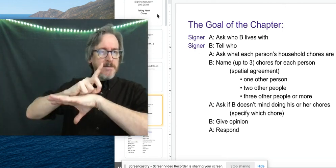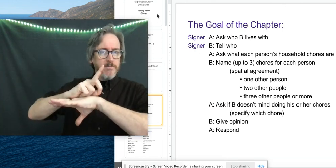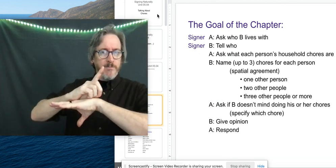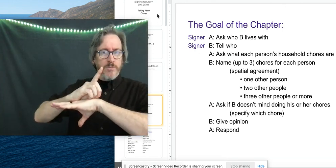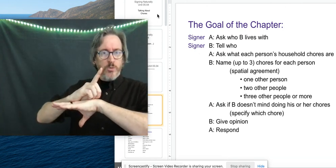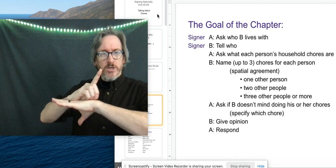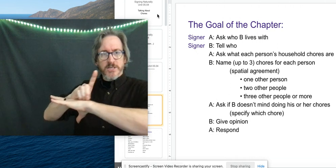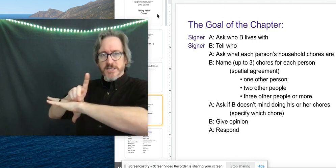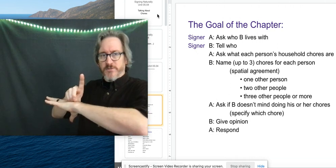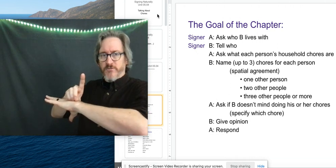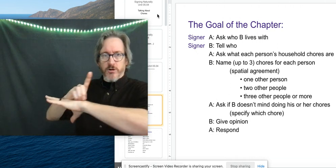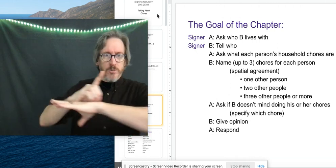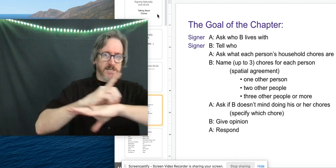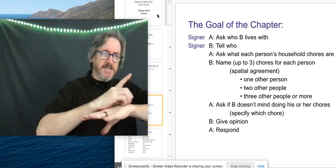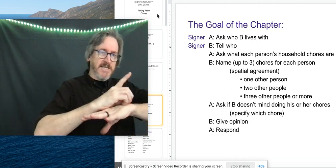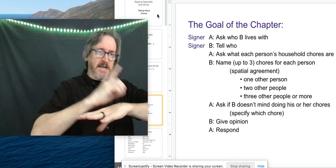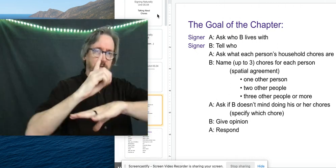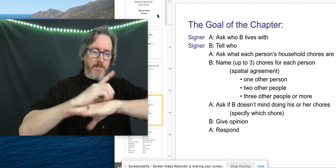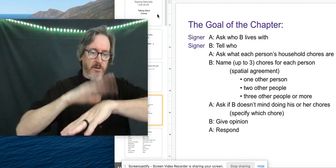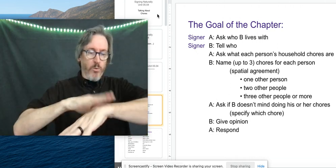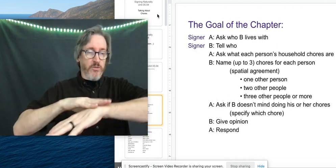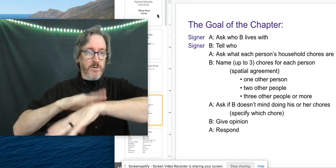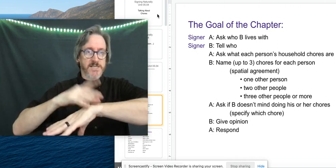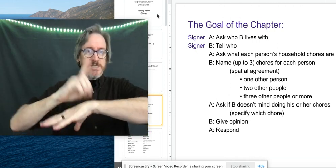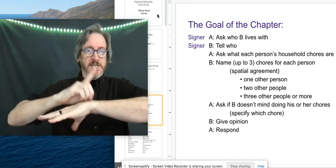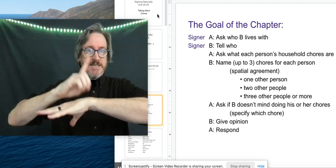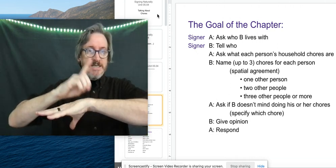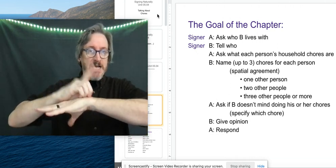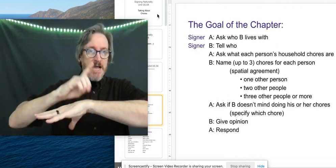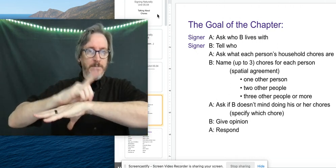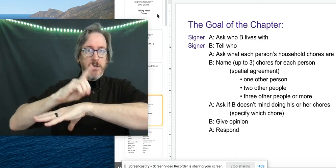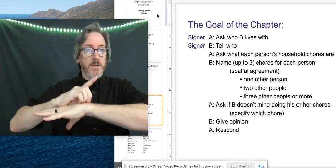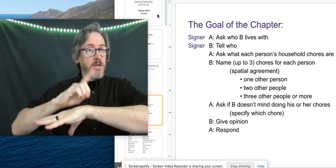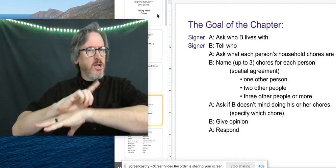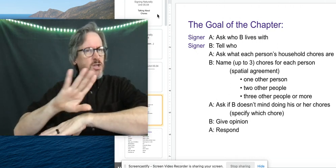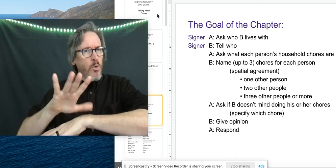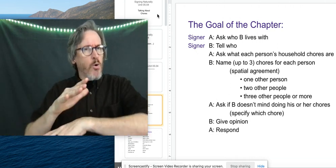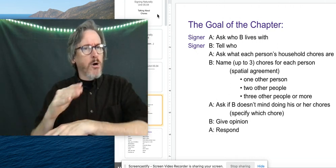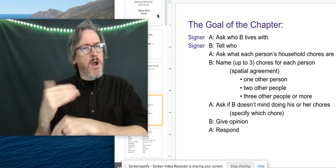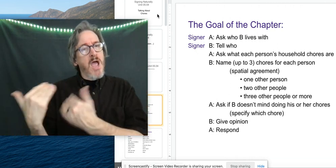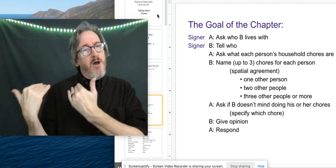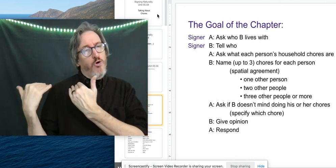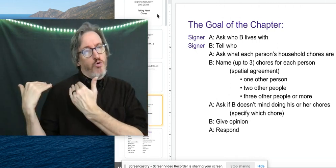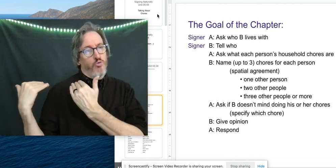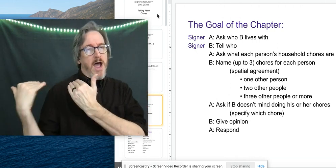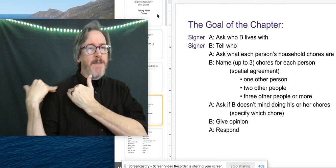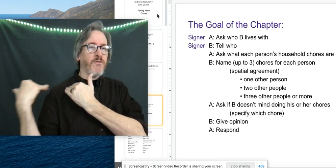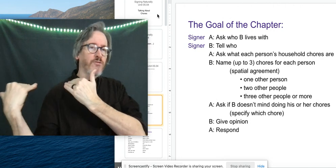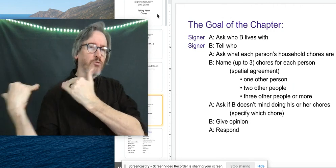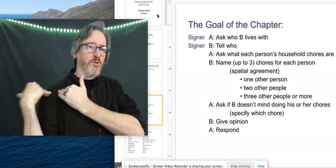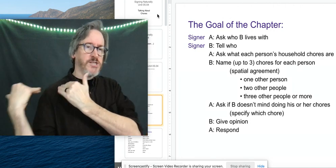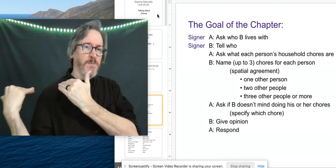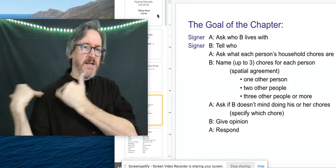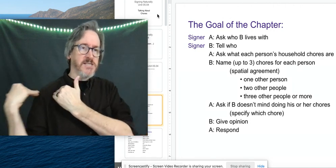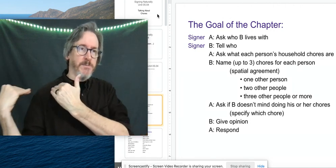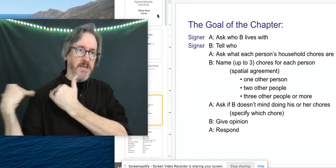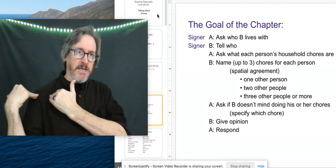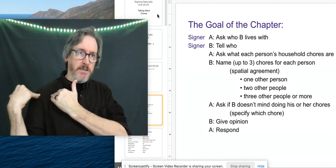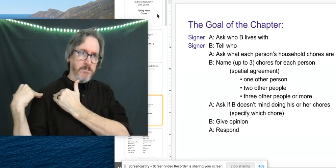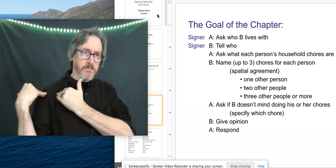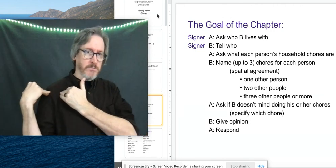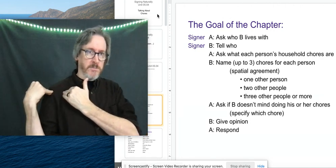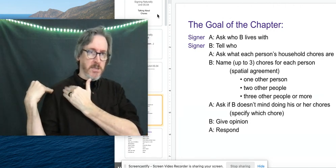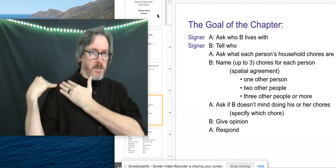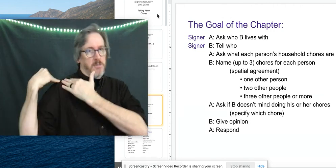Duty. We looked at this before, where it's a D on where the wrist is, like D time. Or I prefer